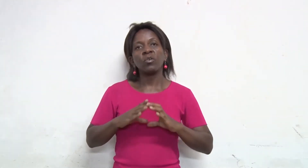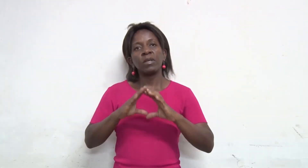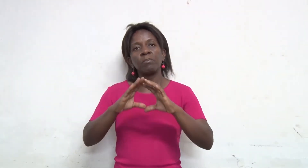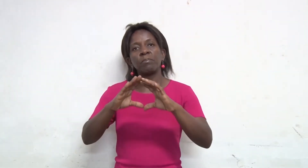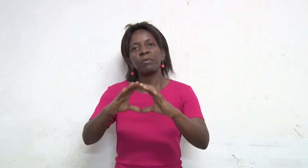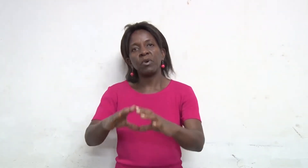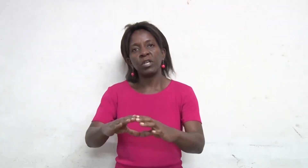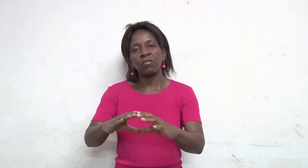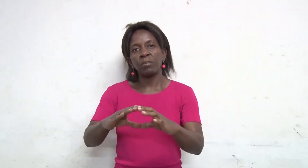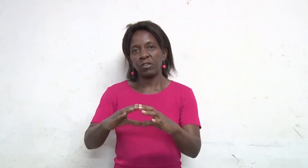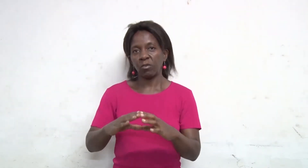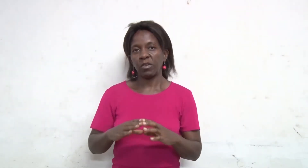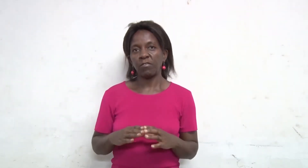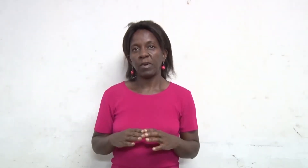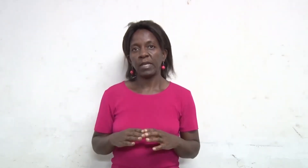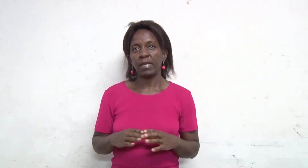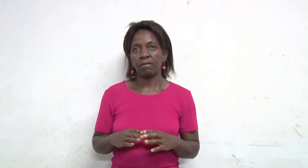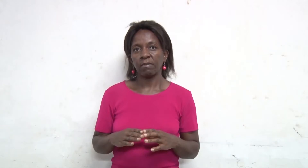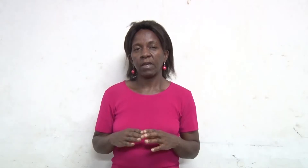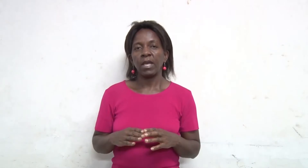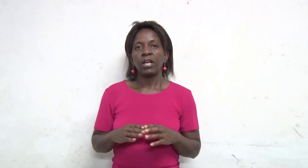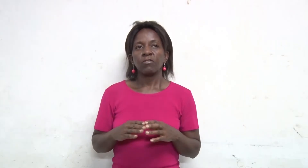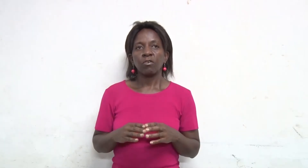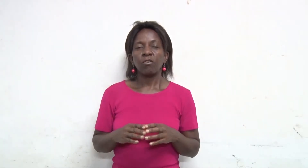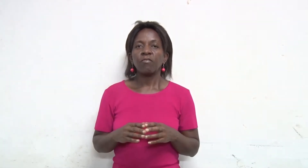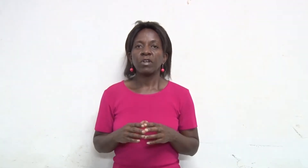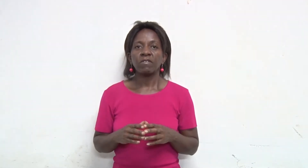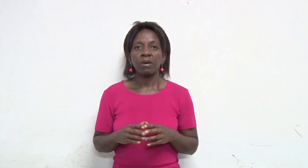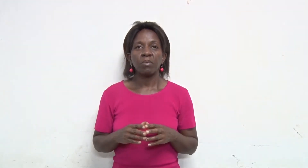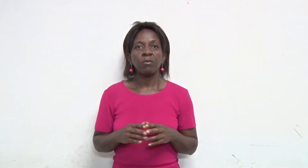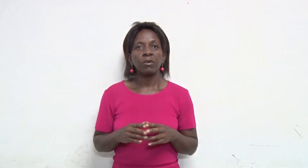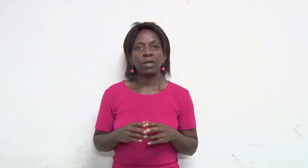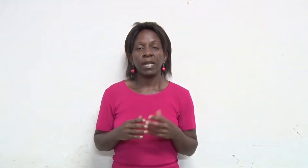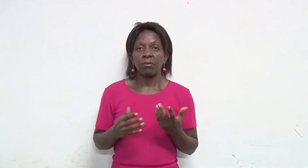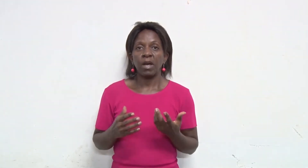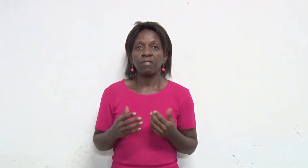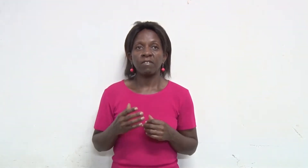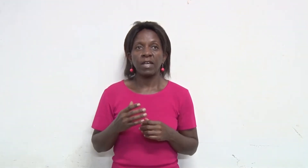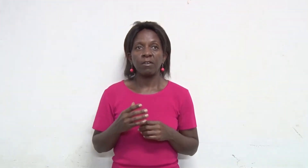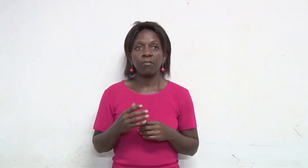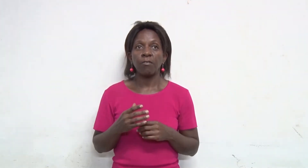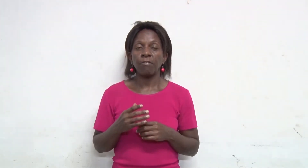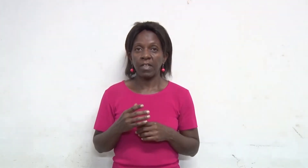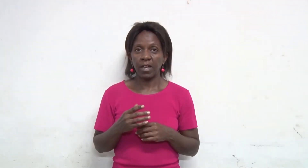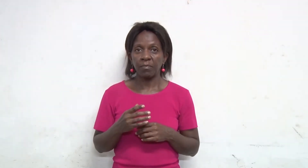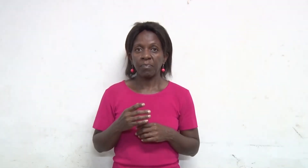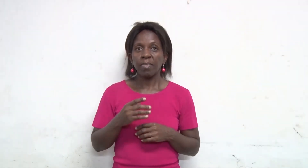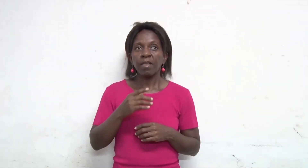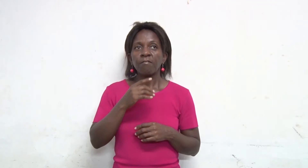the body of the person with deaf blindness. So, for example, when we have a sign for father.